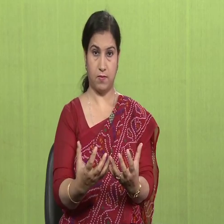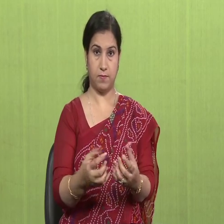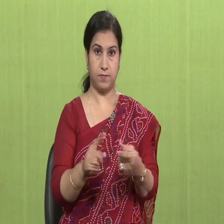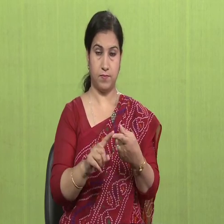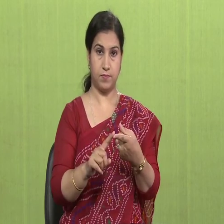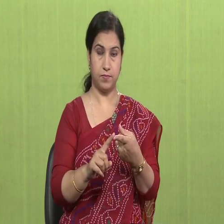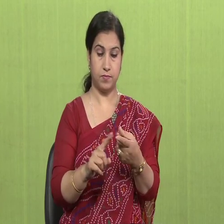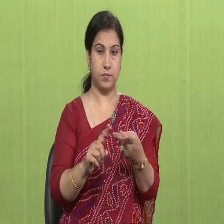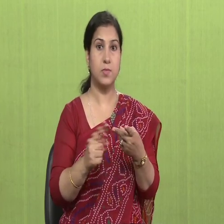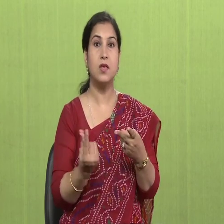Union